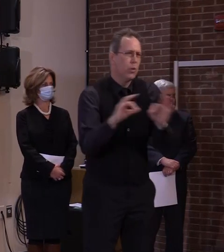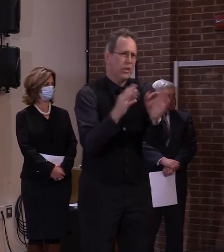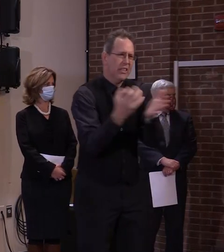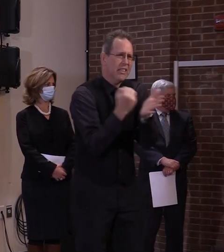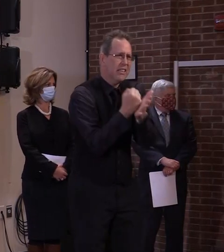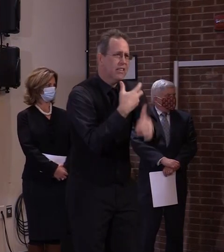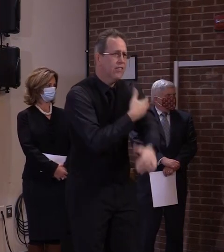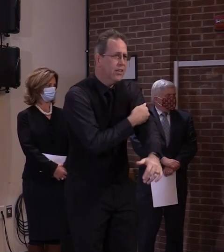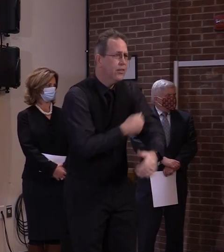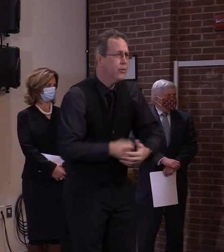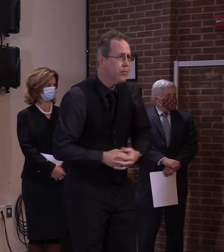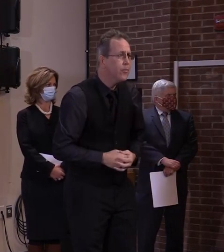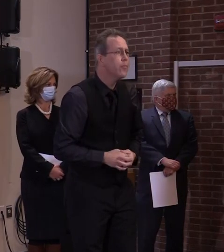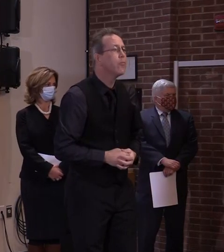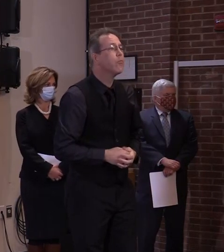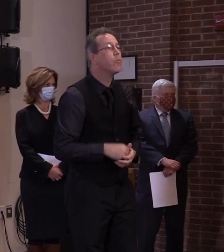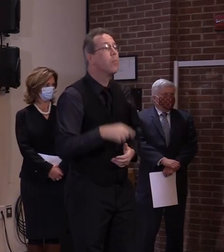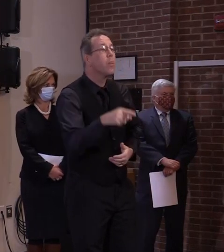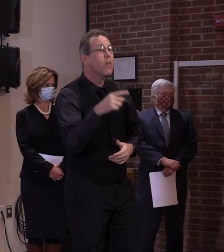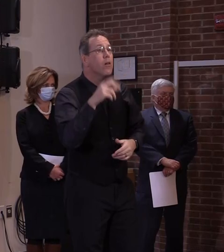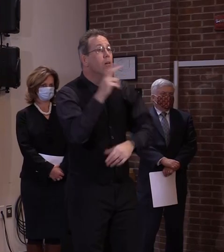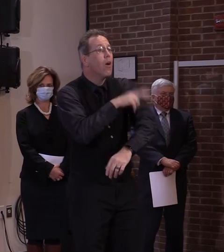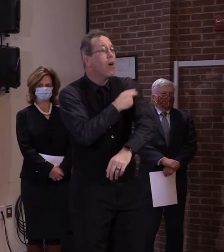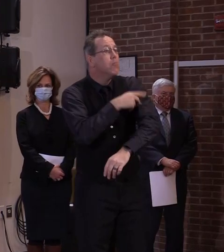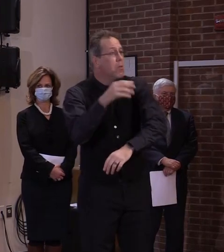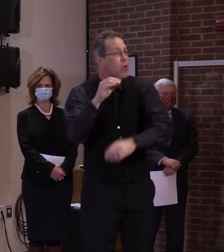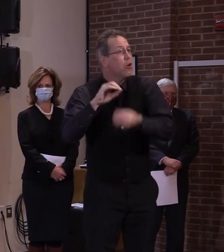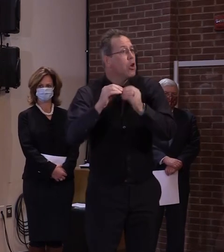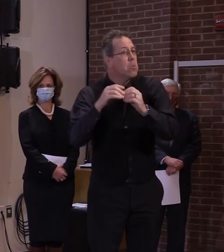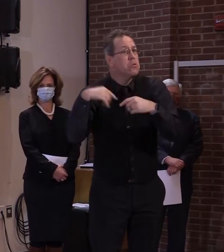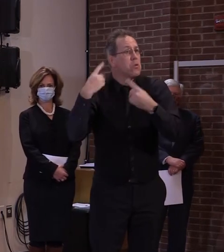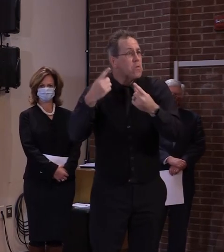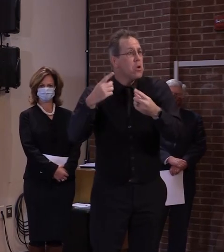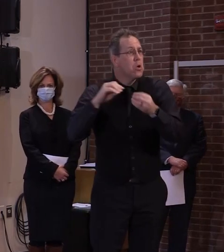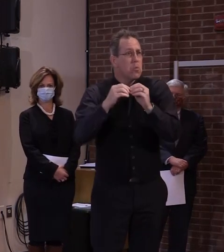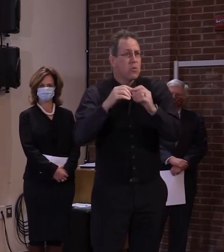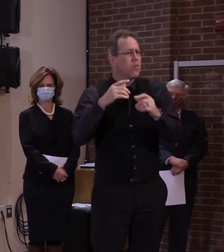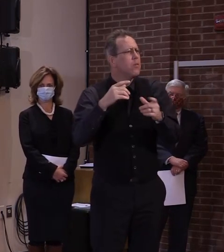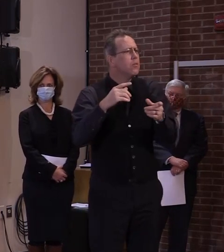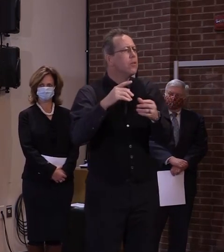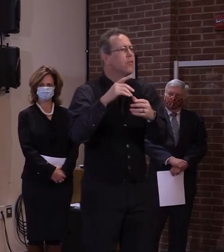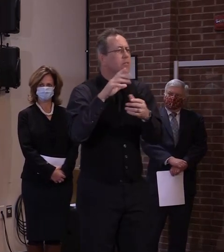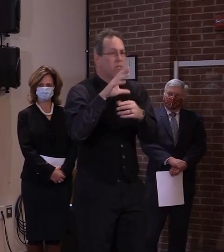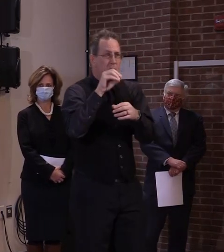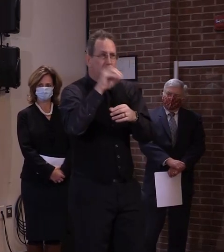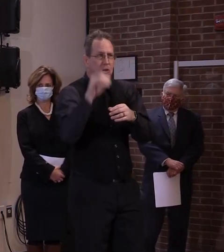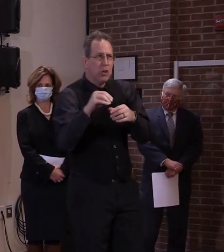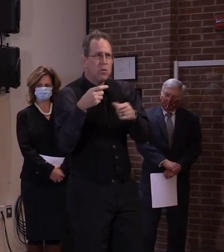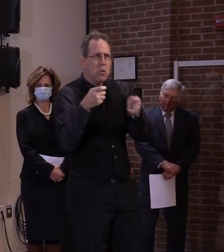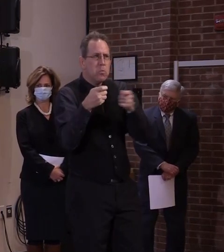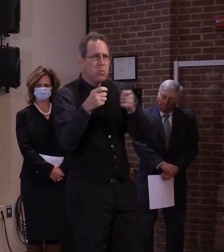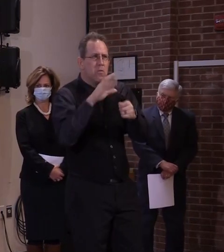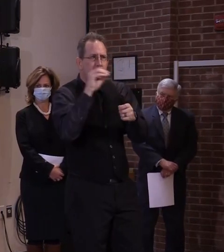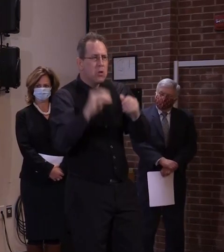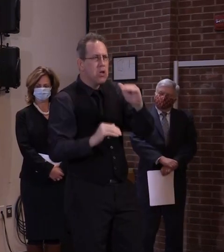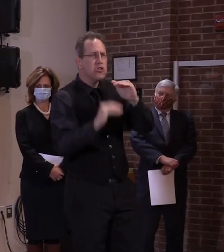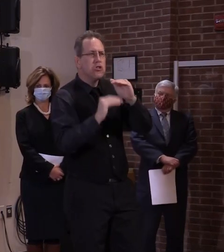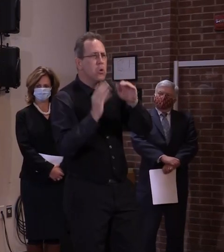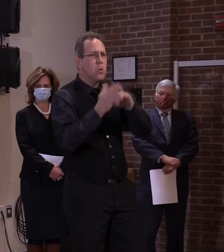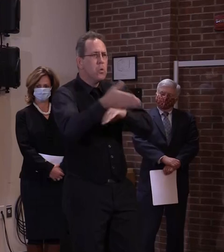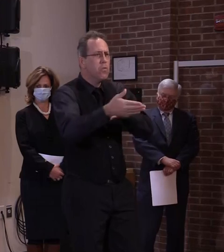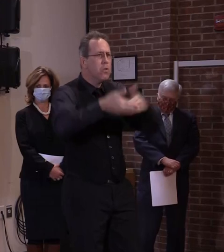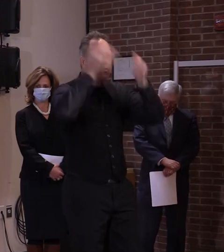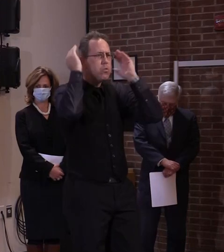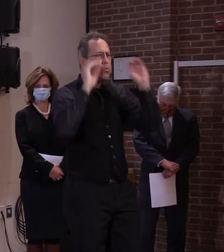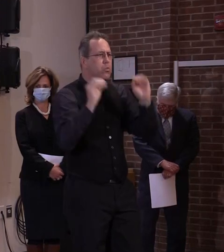ago. But with more spread of Omicron, this too could go up again. Becoming fully protected,